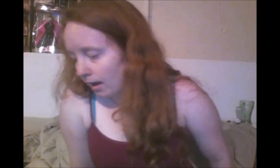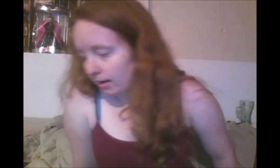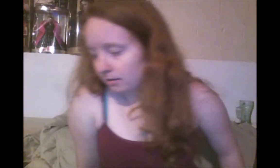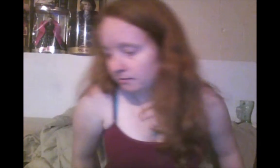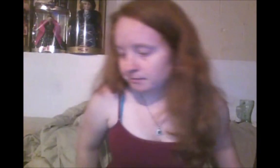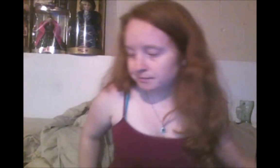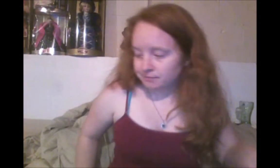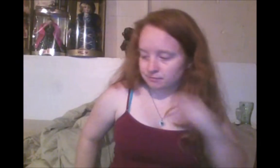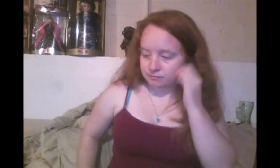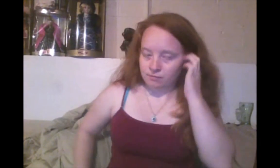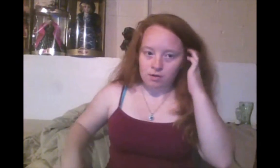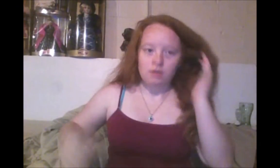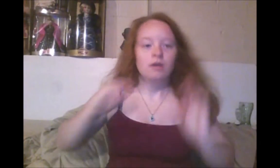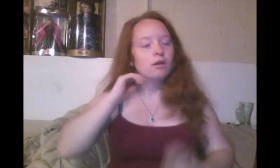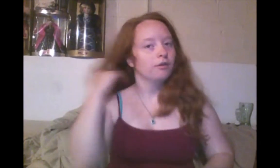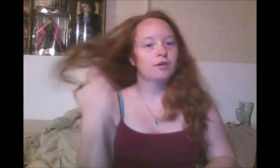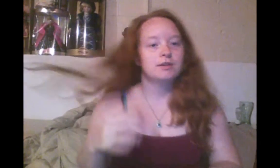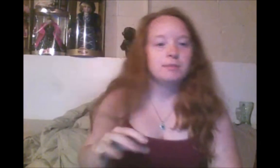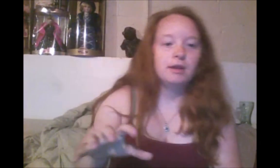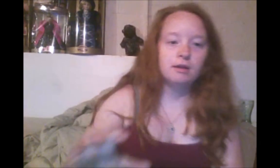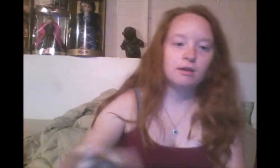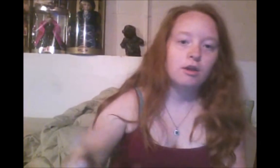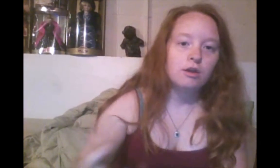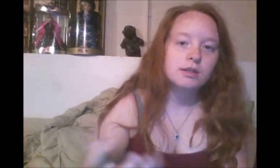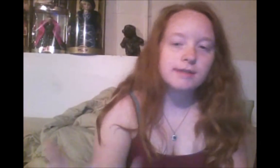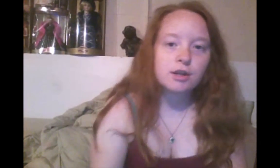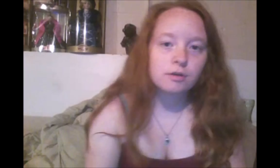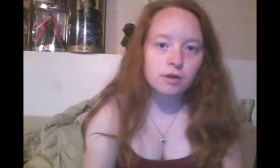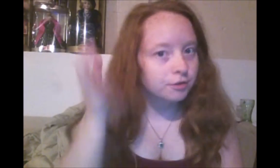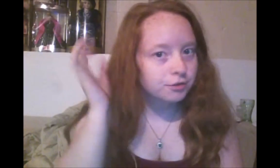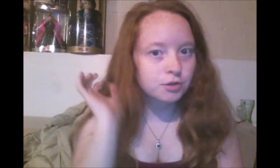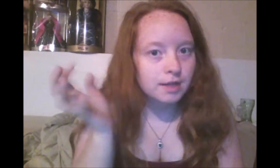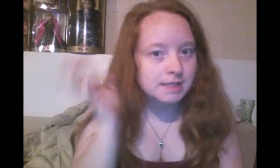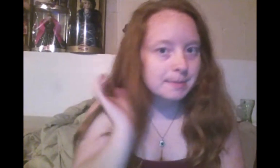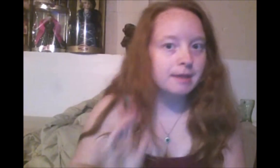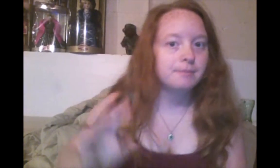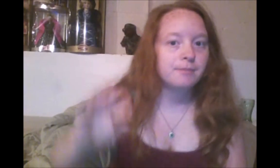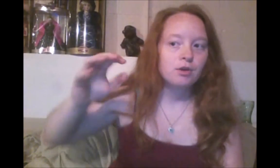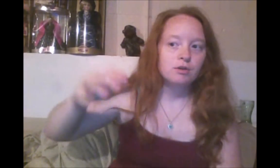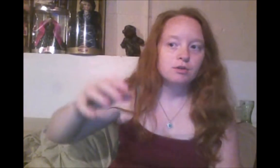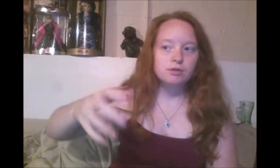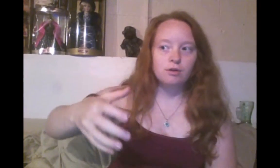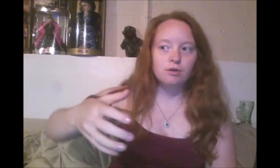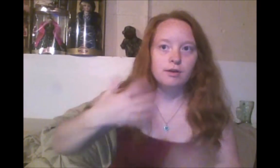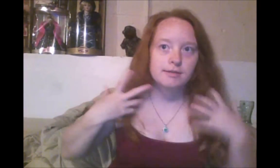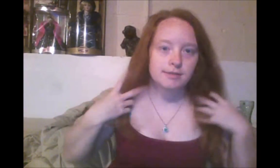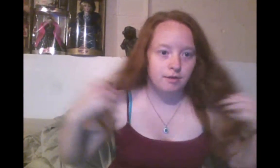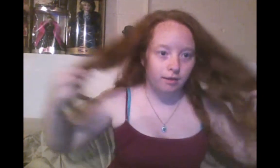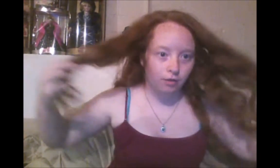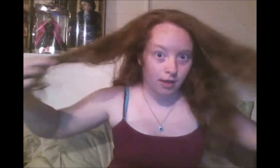Lion is going to make, this is like you're going to stroke its mane. So, because, you know, I look like a